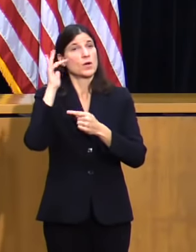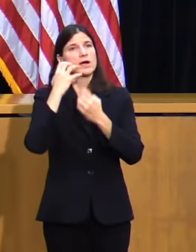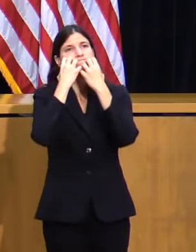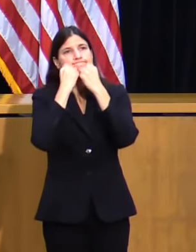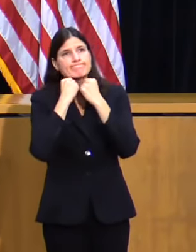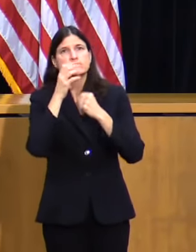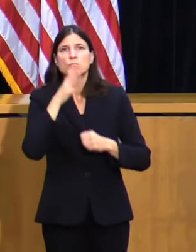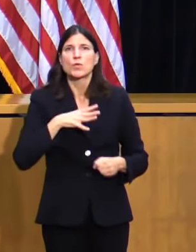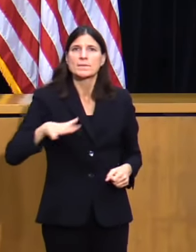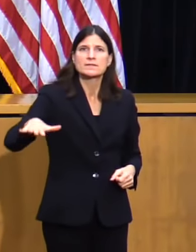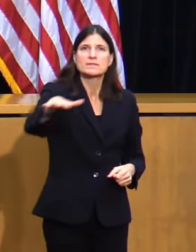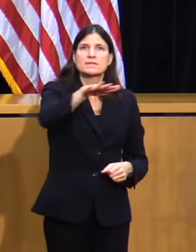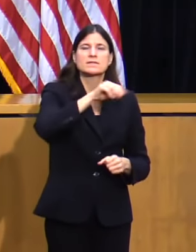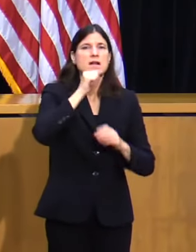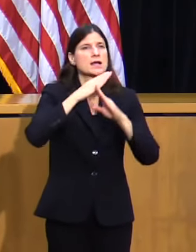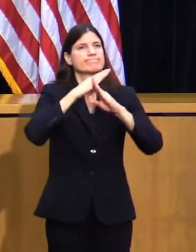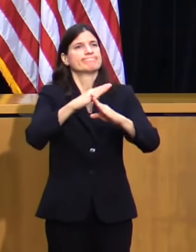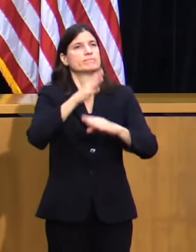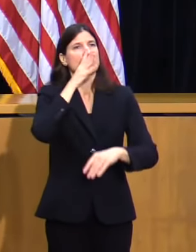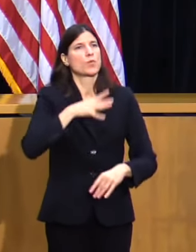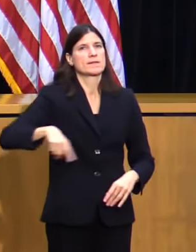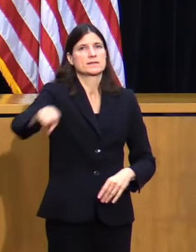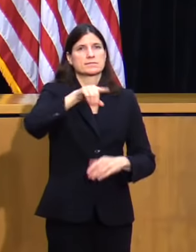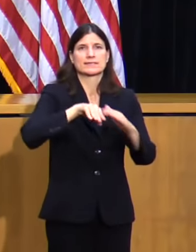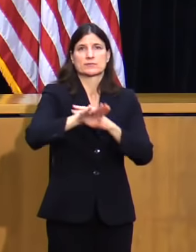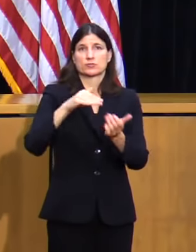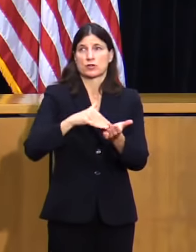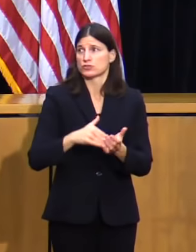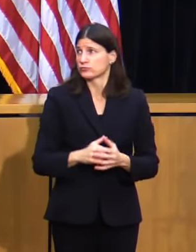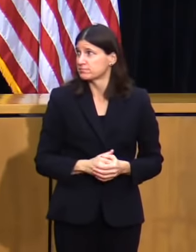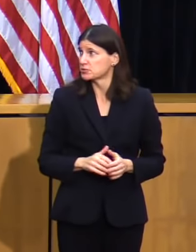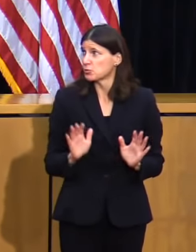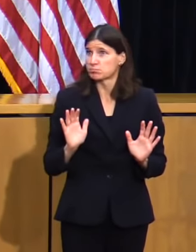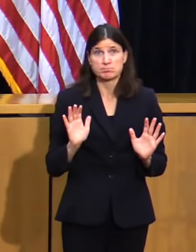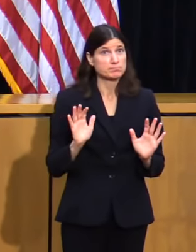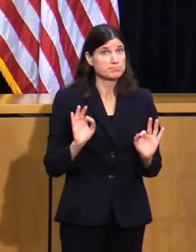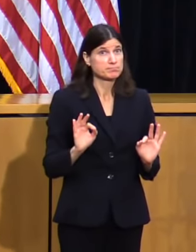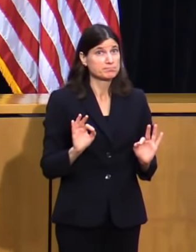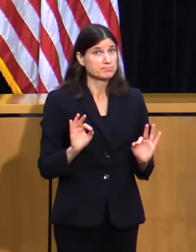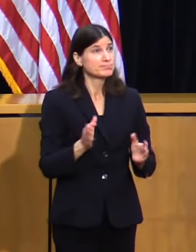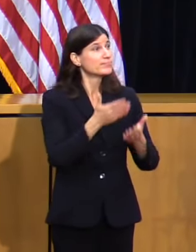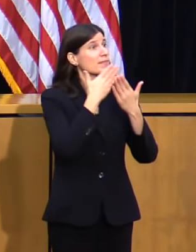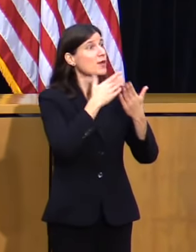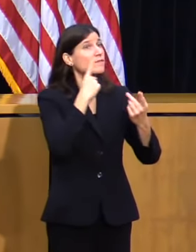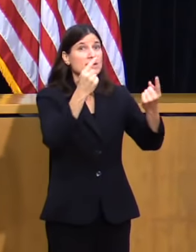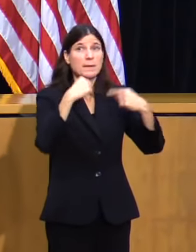abortion services in Massachusetts. Thanks, everyone. Thanks, everybody. Happy birthday, Governor.